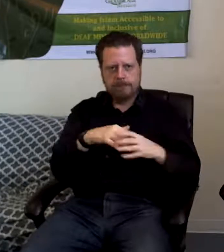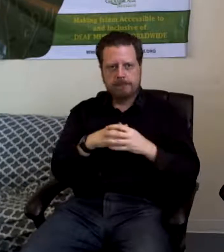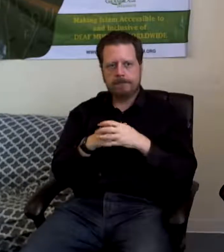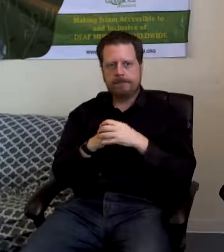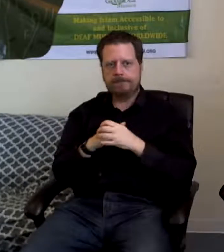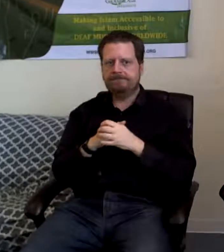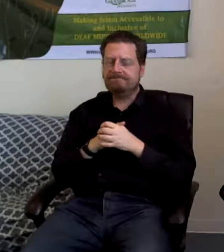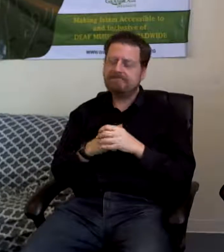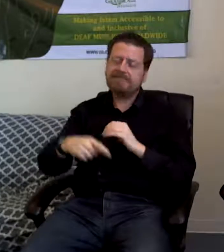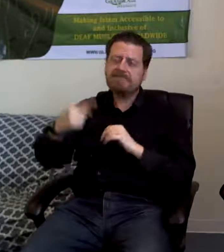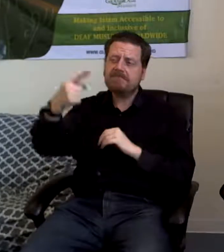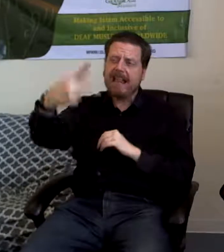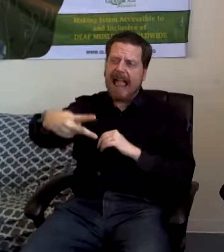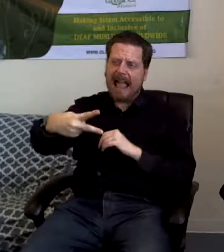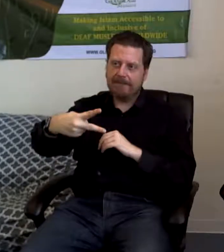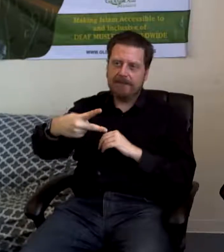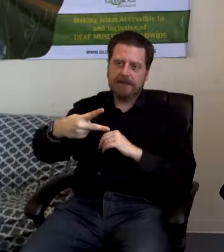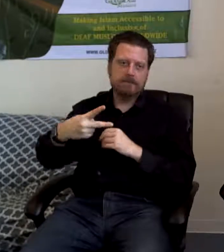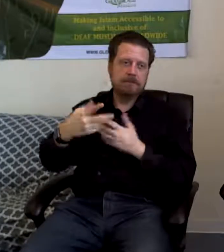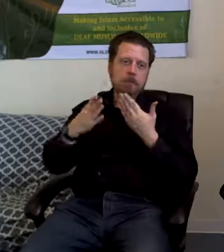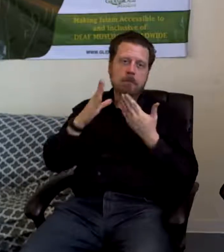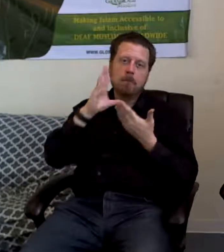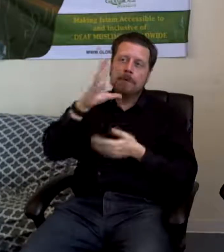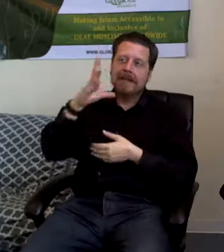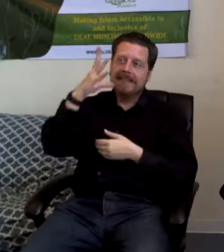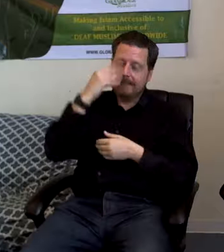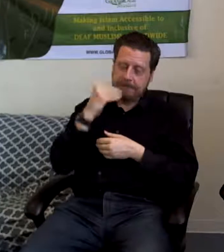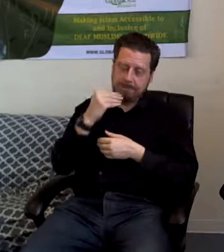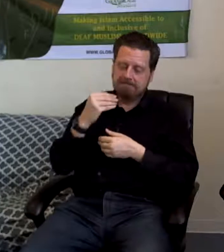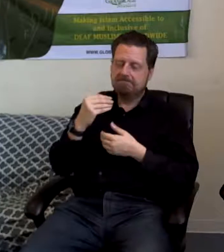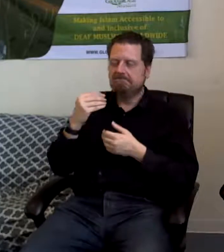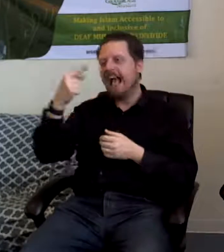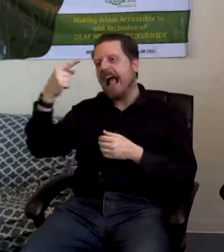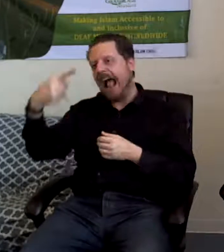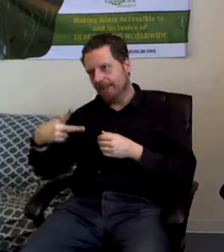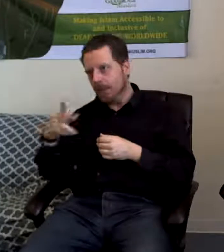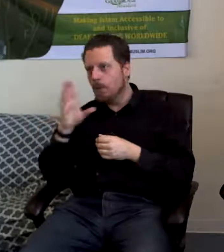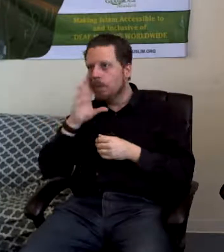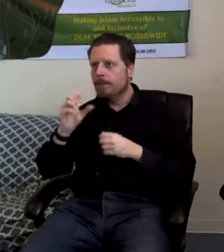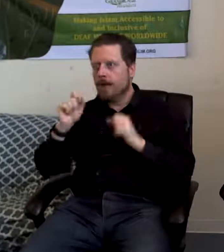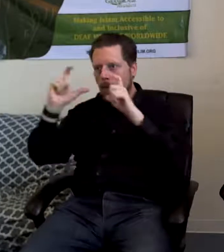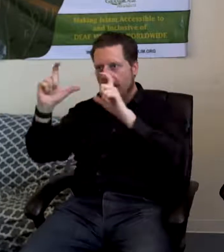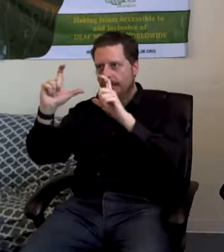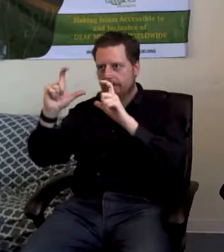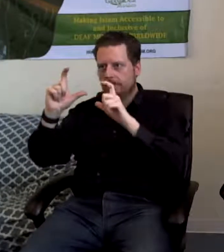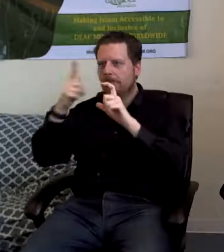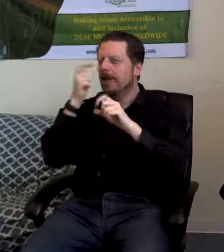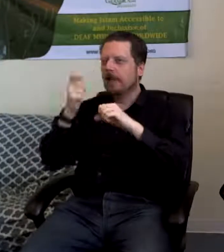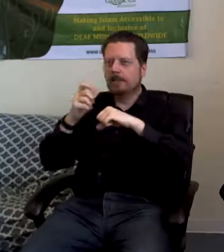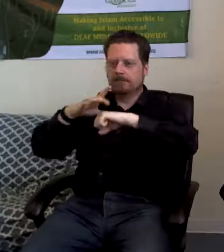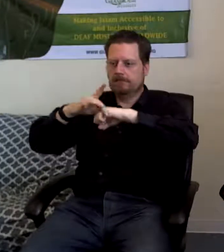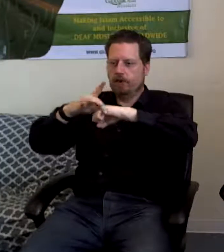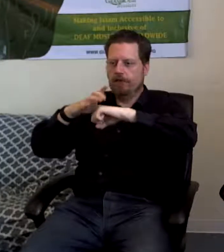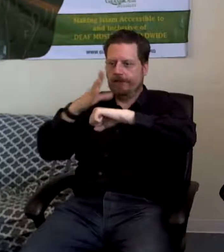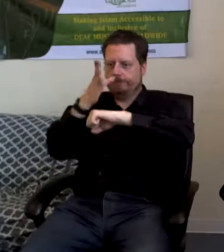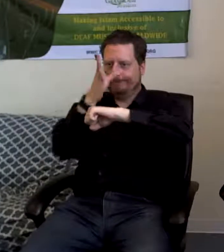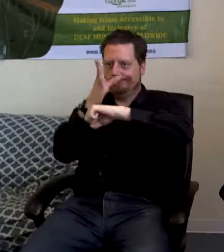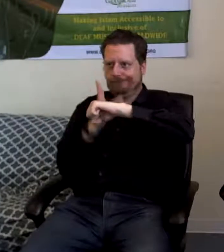Mostly half of them would be asleep, half of them will be awake, because the day and the night are divided around the earth.